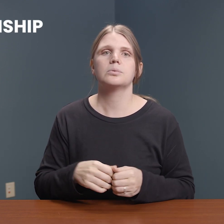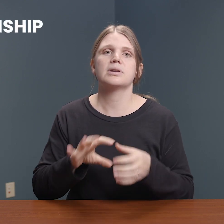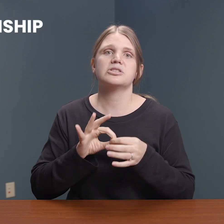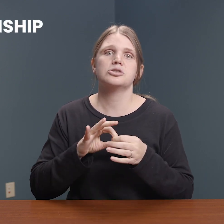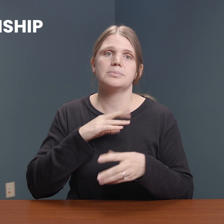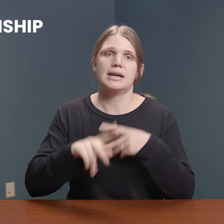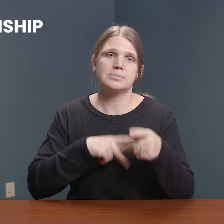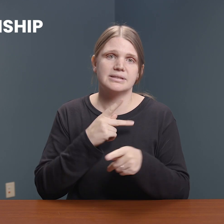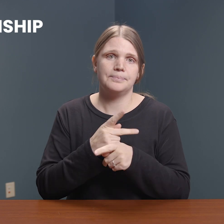Relationship types: